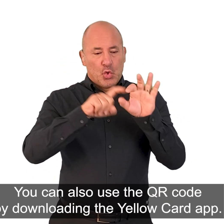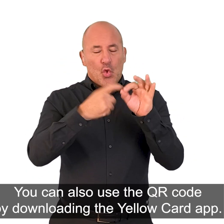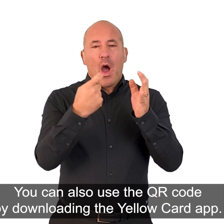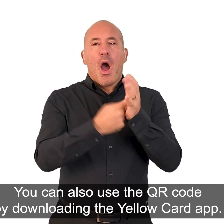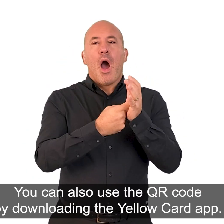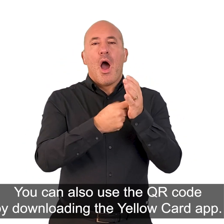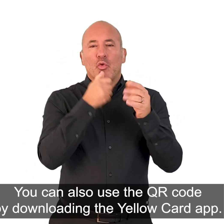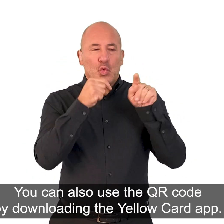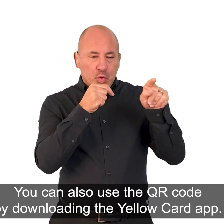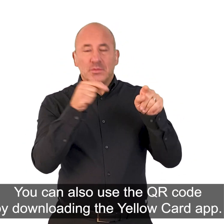Card app.